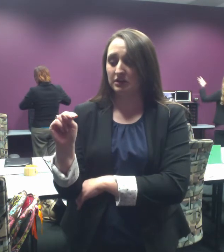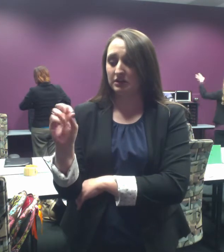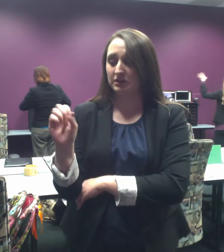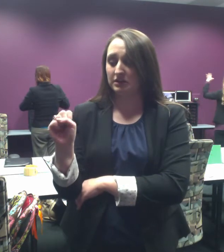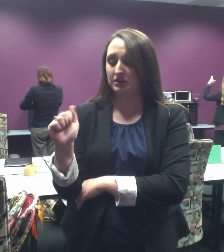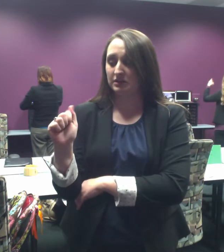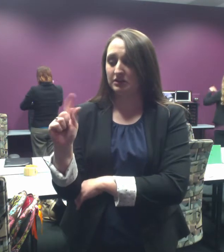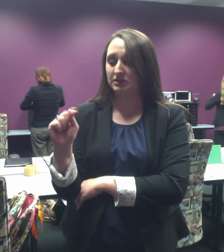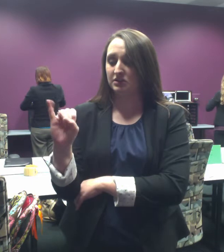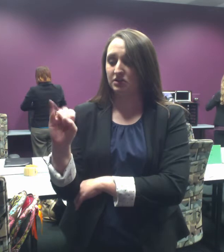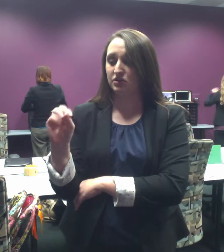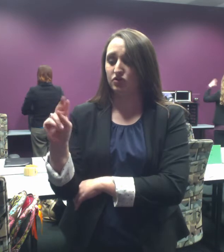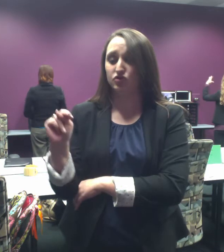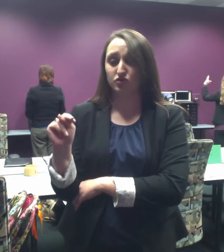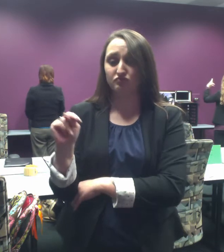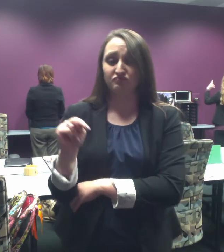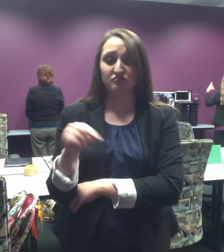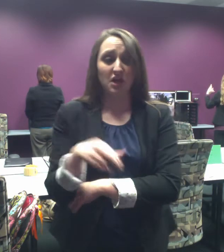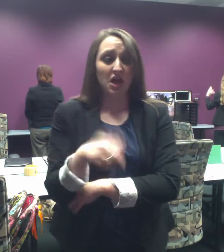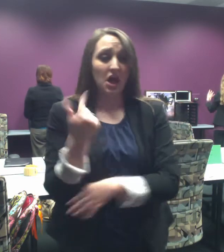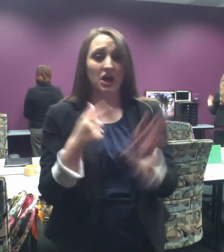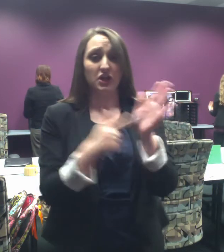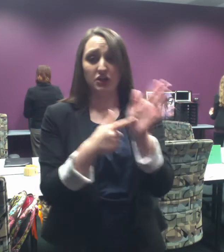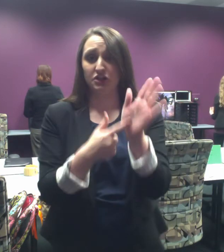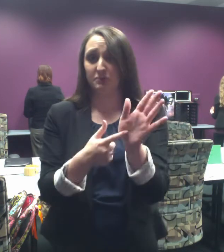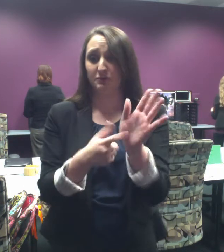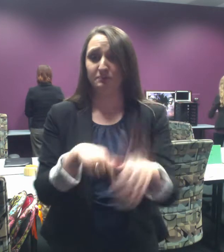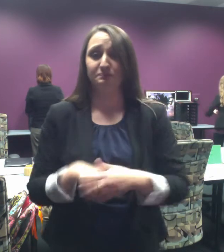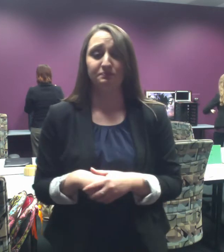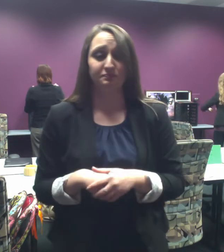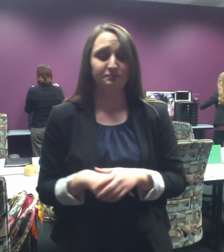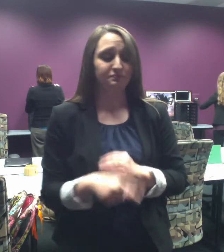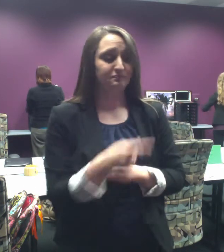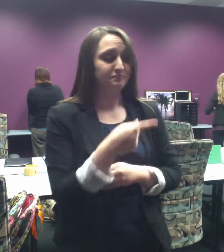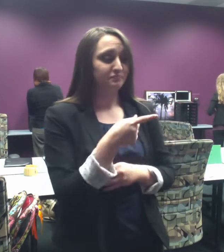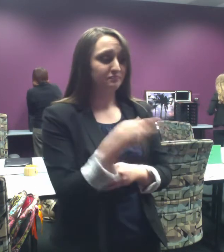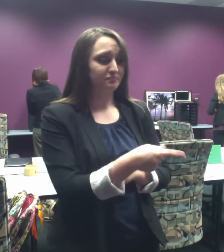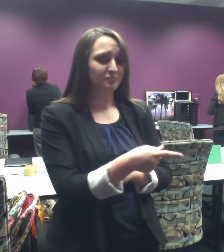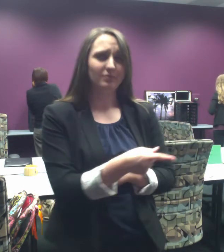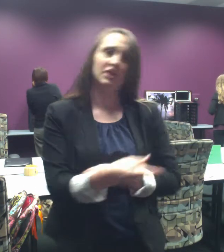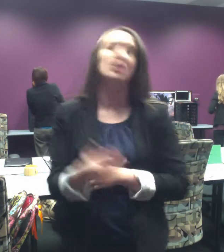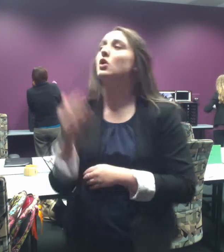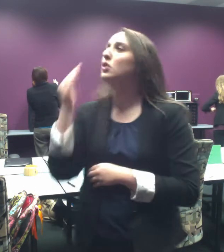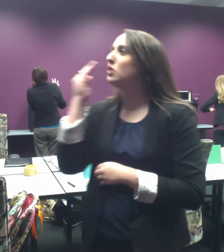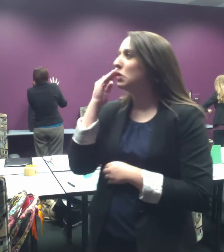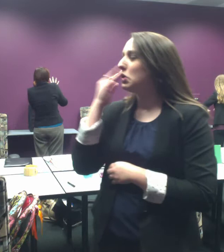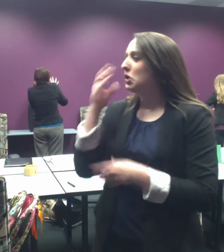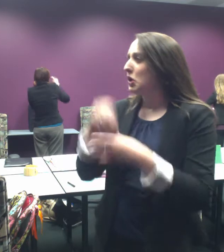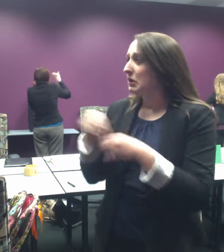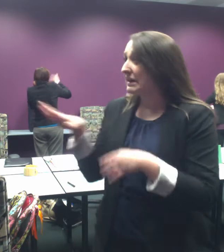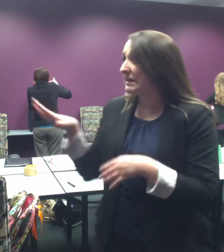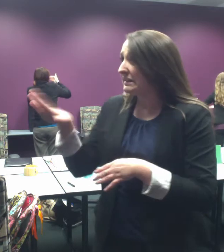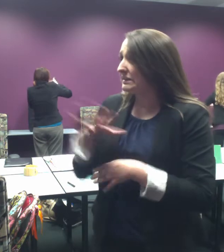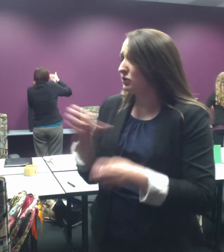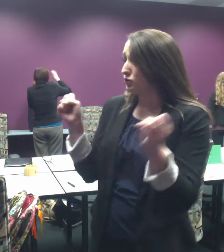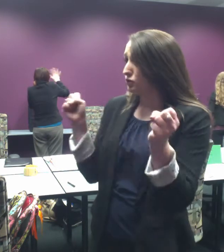it. Nathan? When, it's cold outside and you breathe on the window glass. Okay, that's one. Cold outside, you go